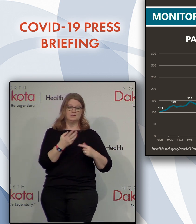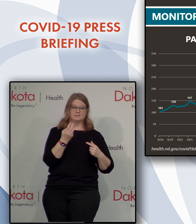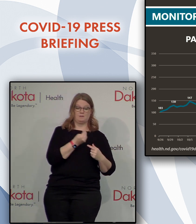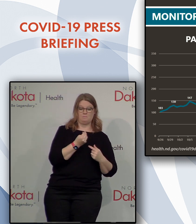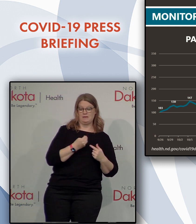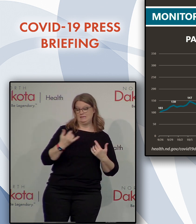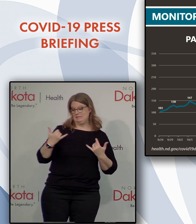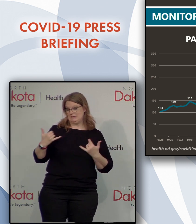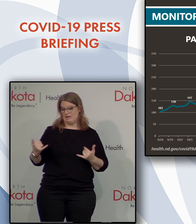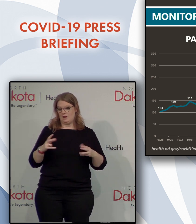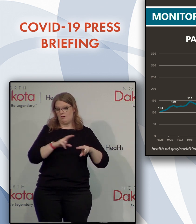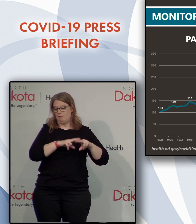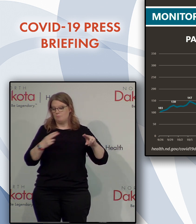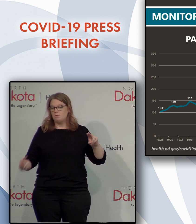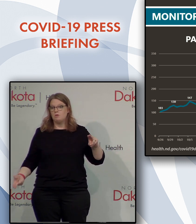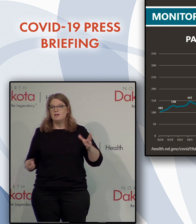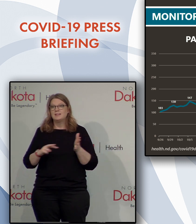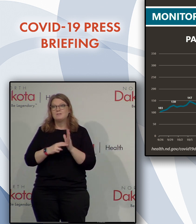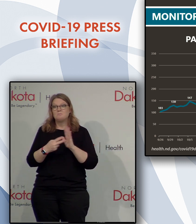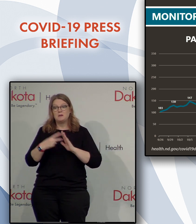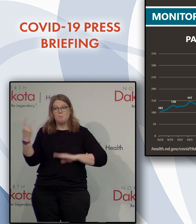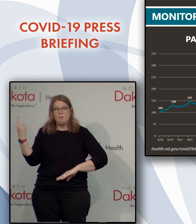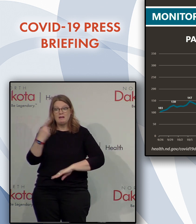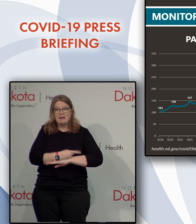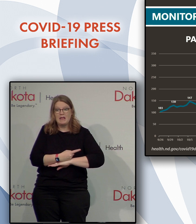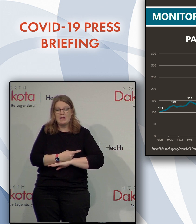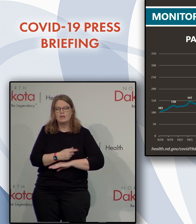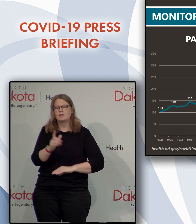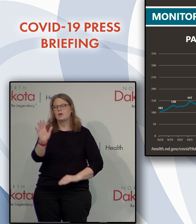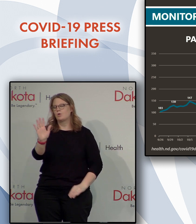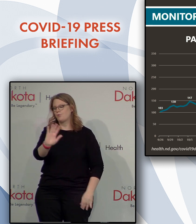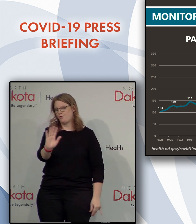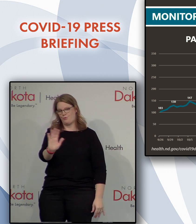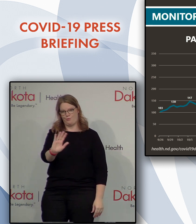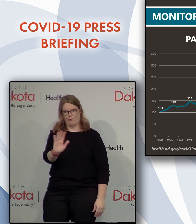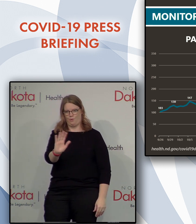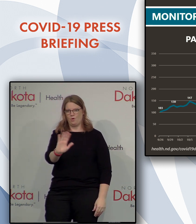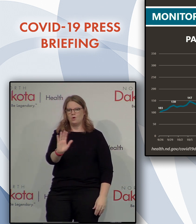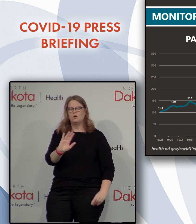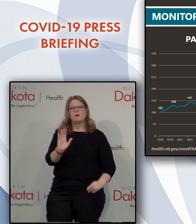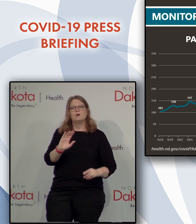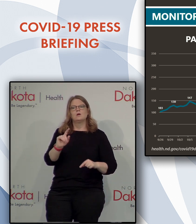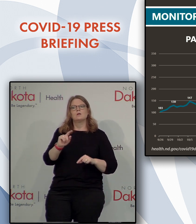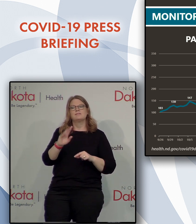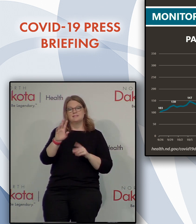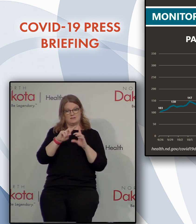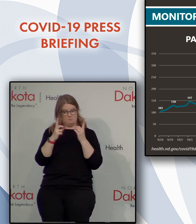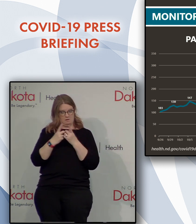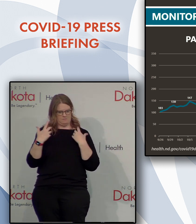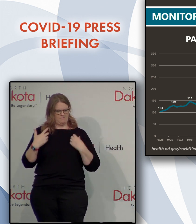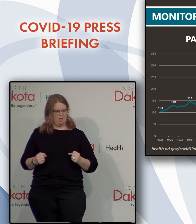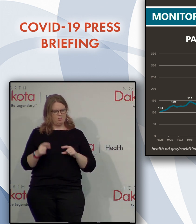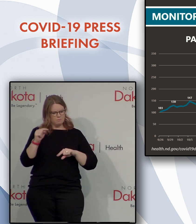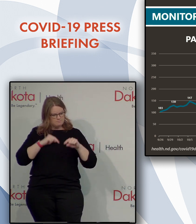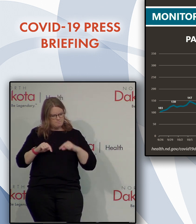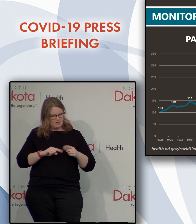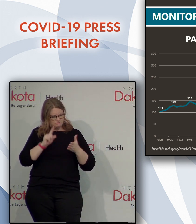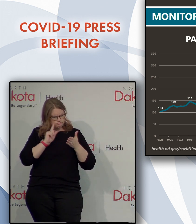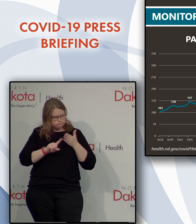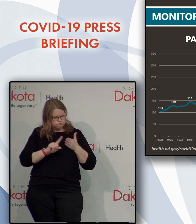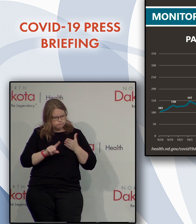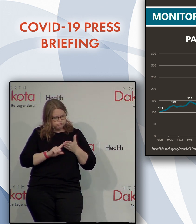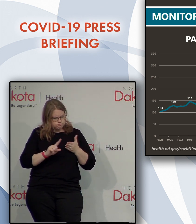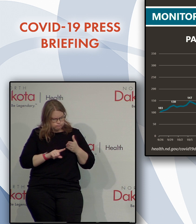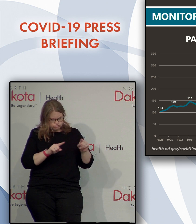should not be viewed as a one-day decrease. Rather, it's a product of a data quality check that our Department of Health conducted, because there was